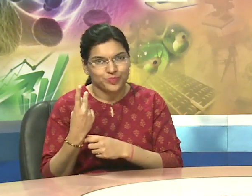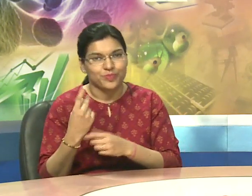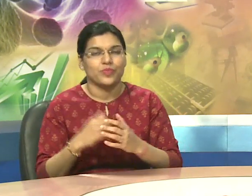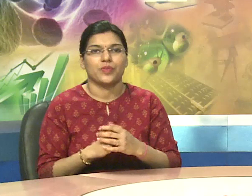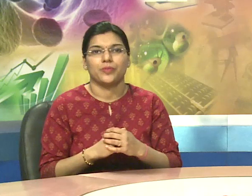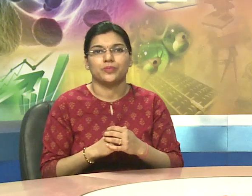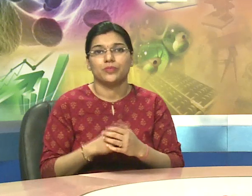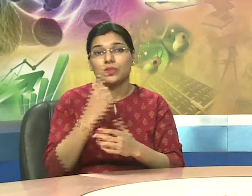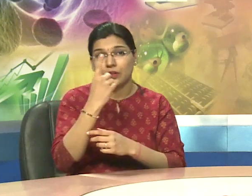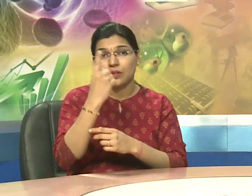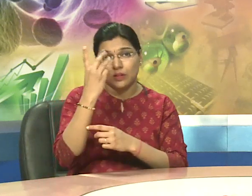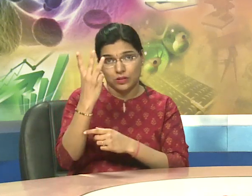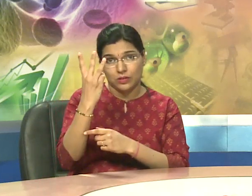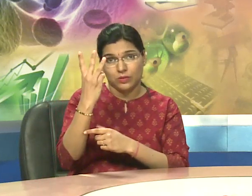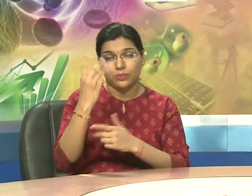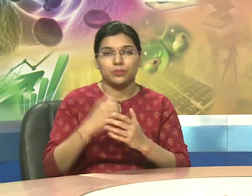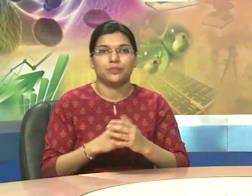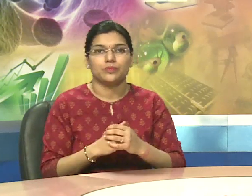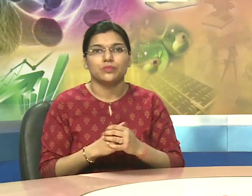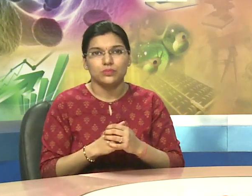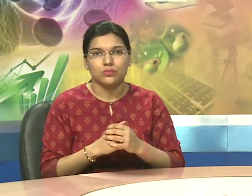they both behave like sisters,